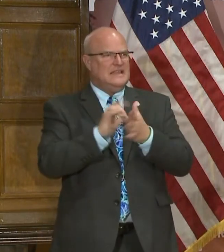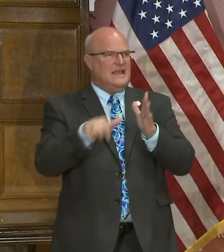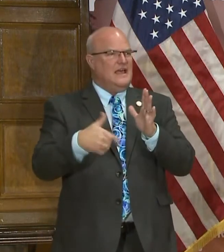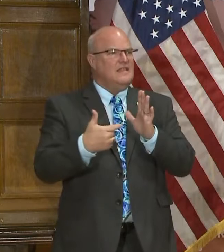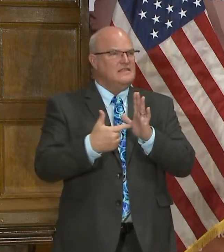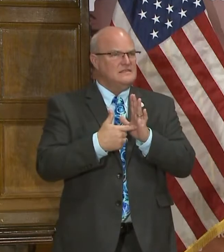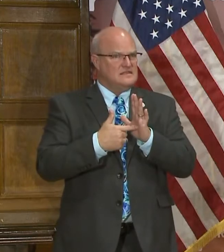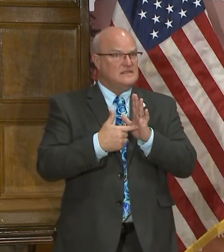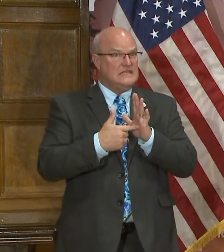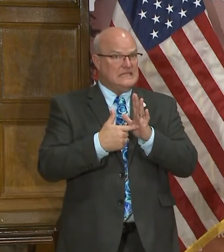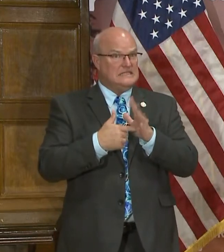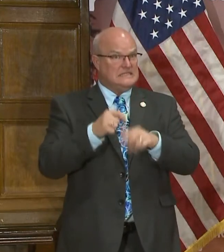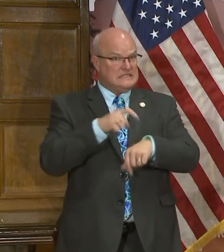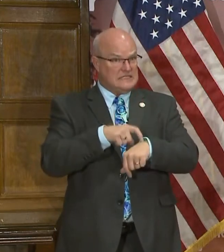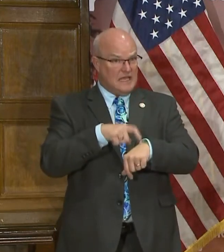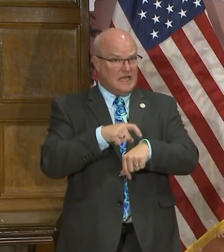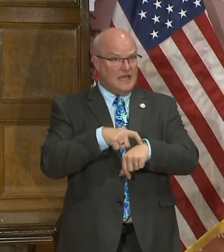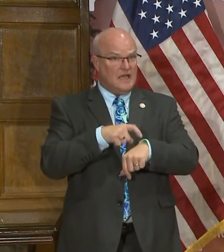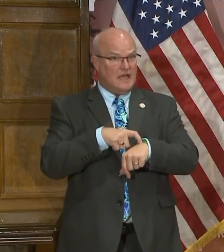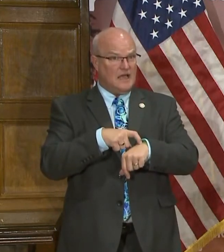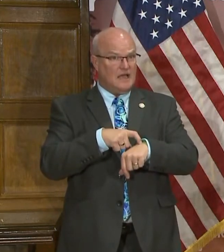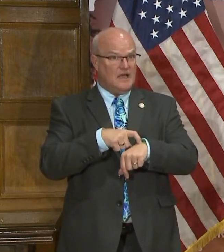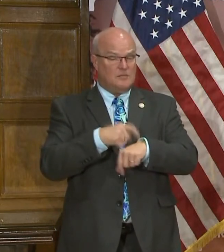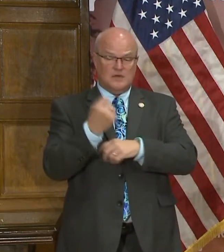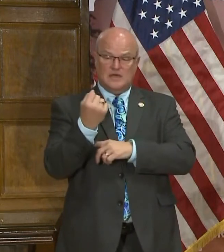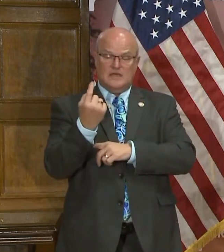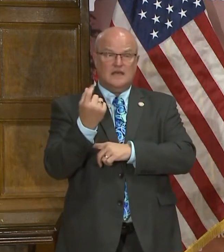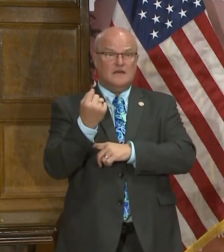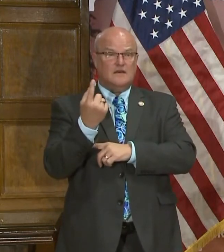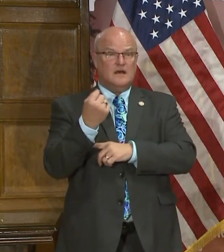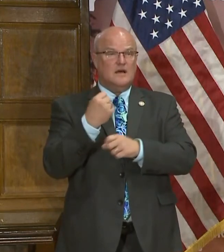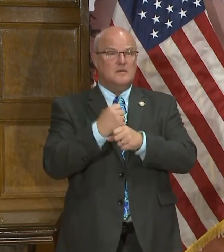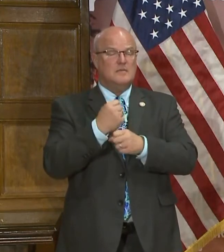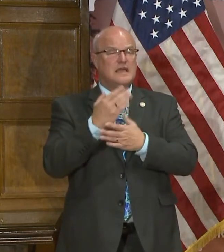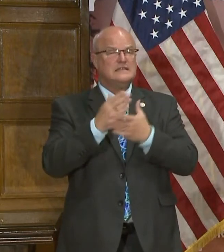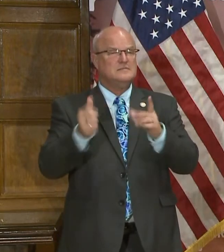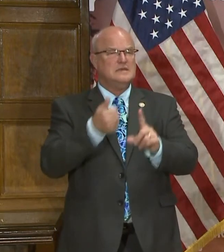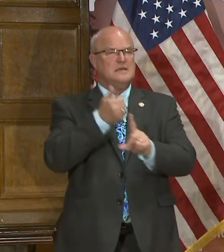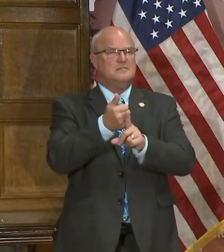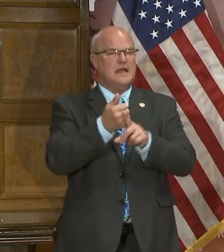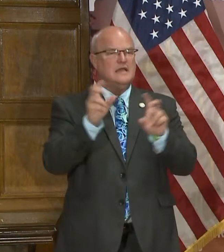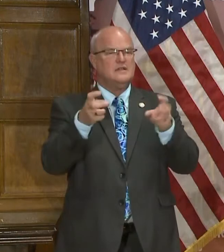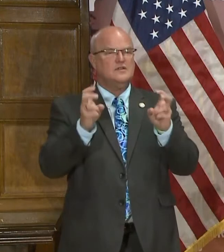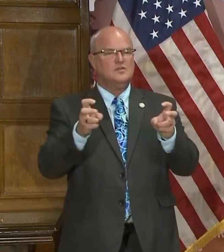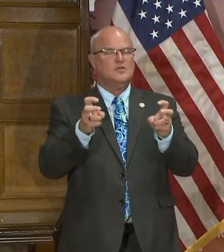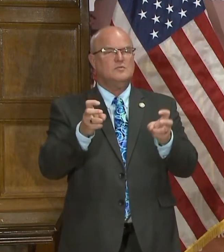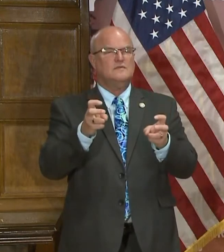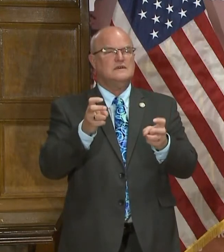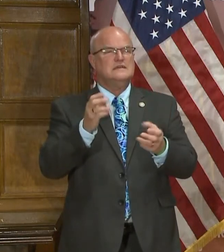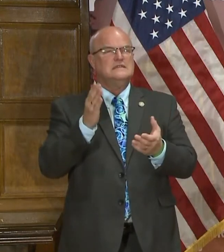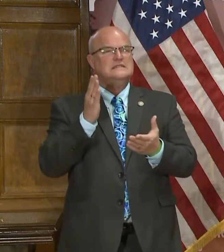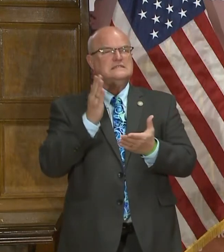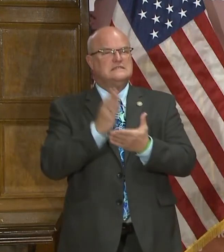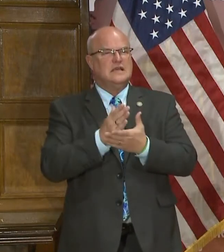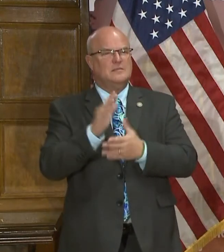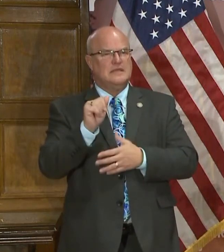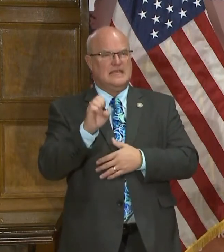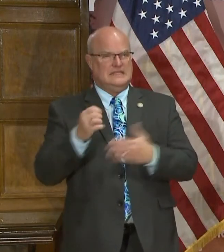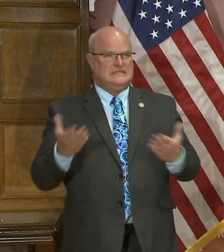this time would make some impact in terms of curbing cases